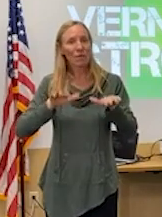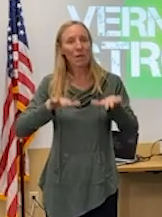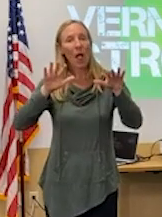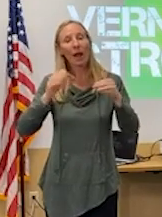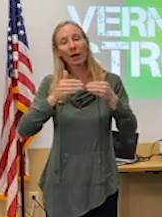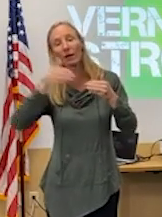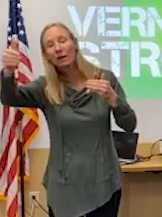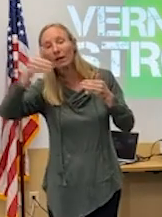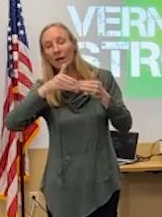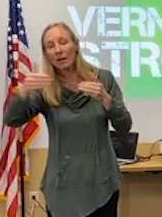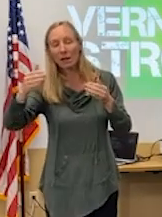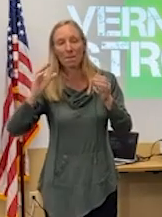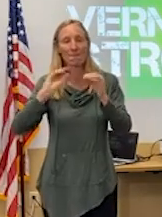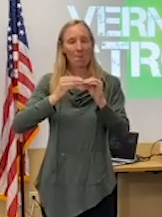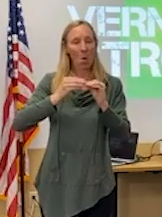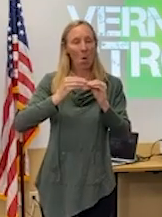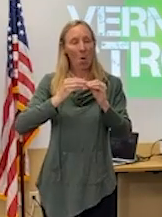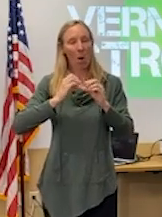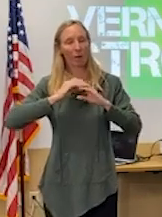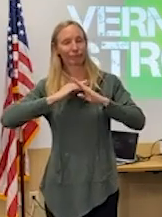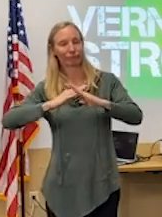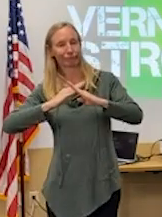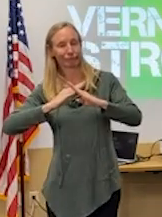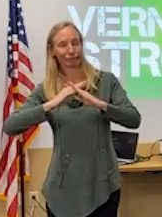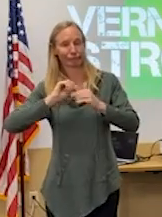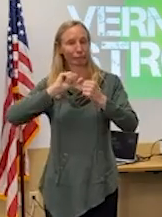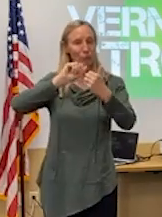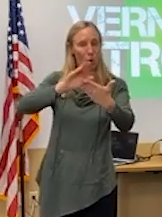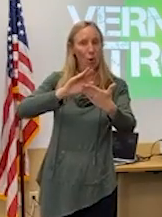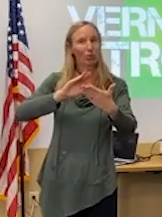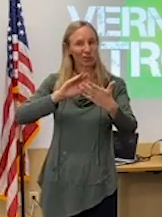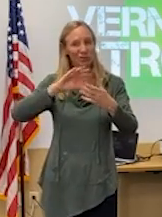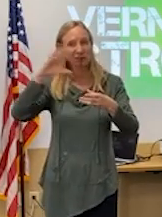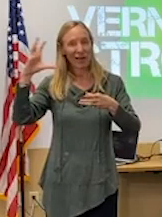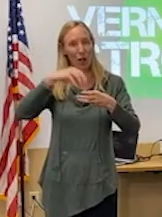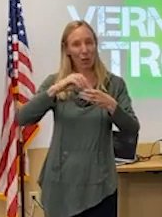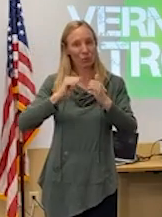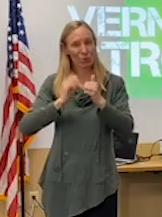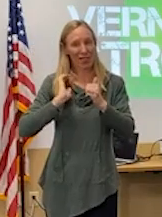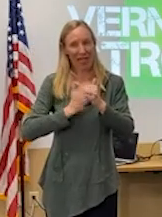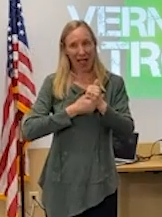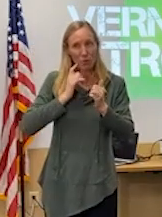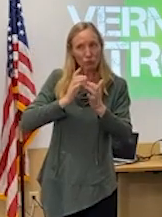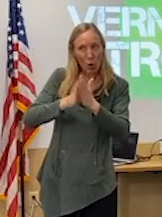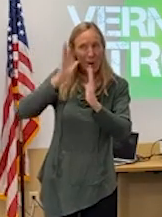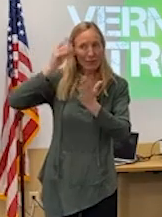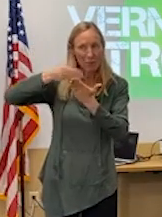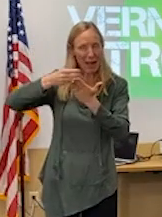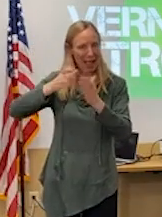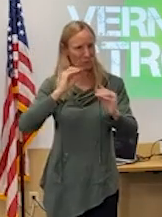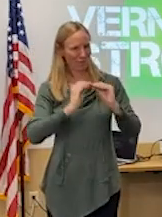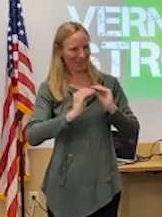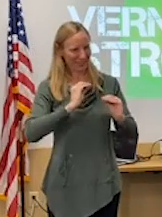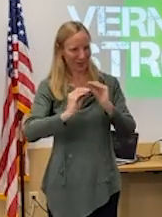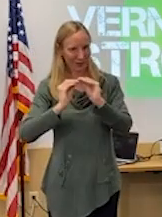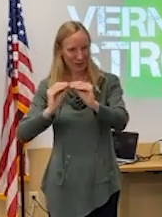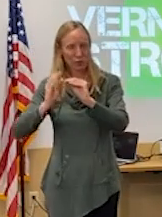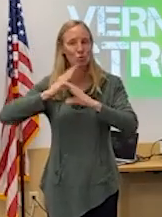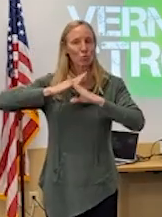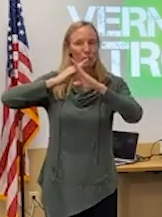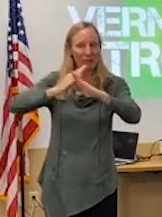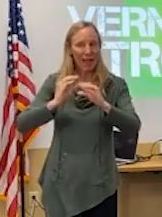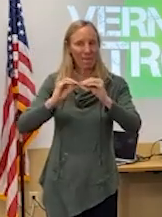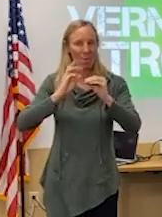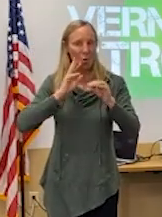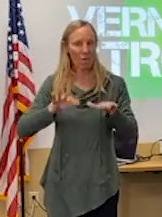future. More mitigation measures are intertwined with our ask. So it's a significant